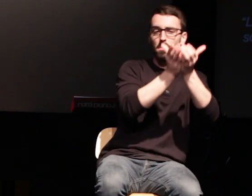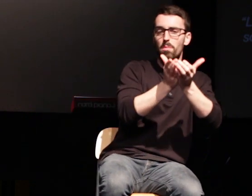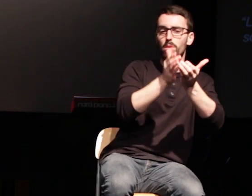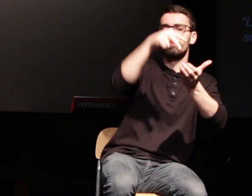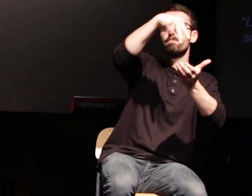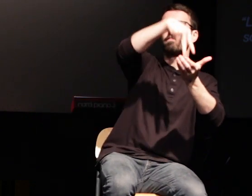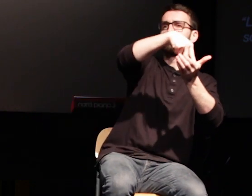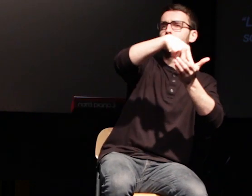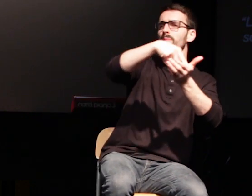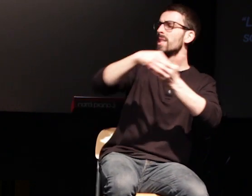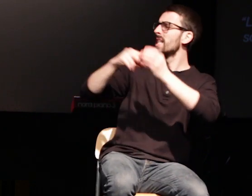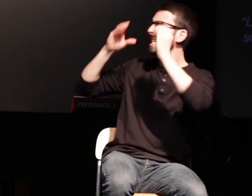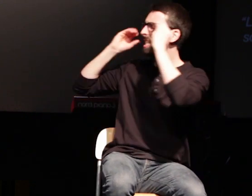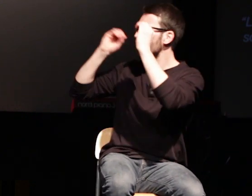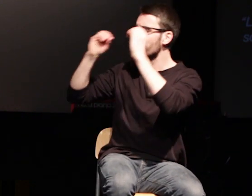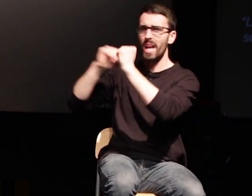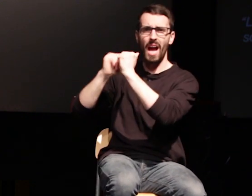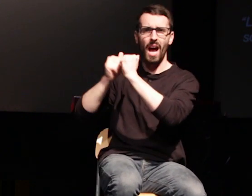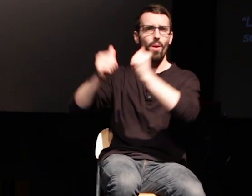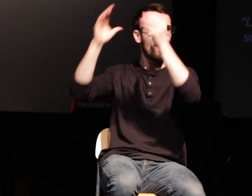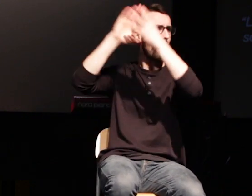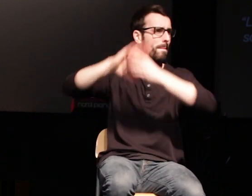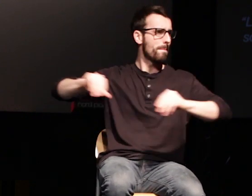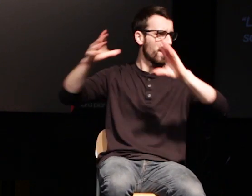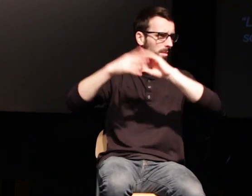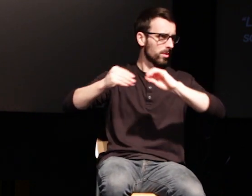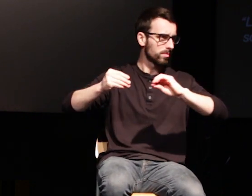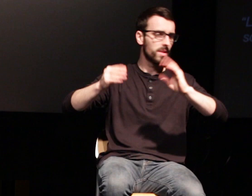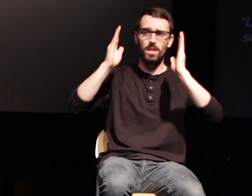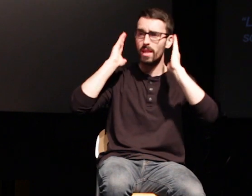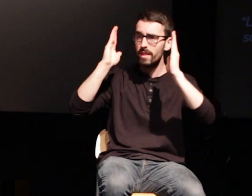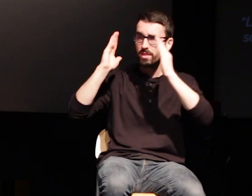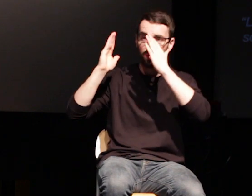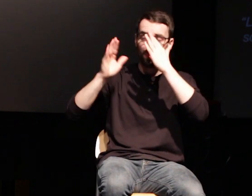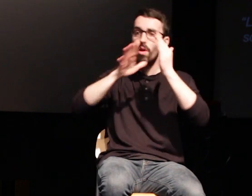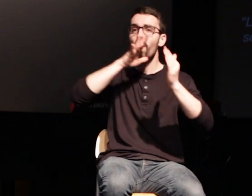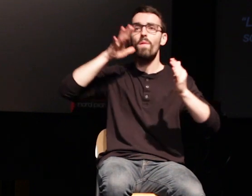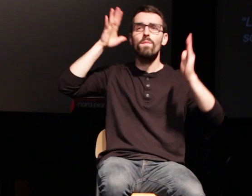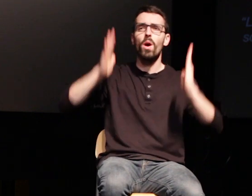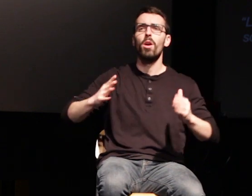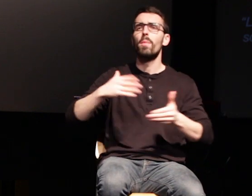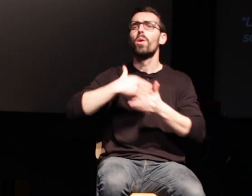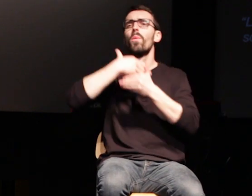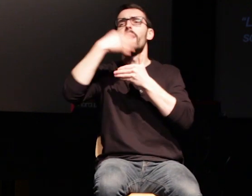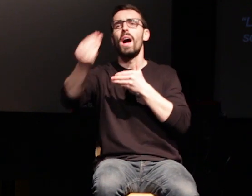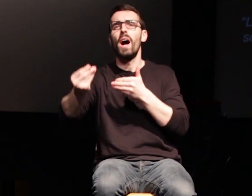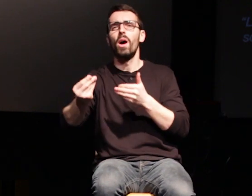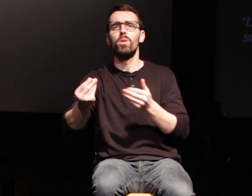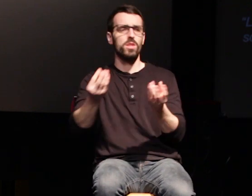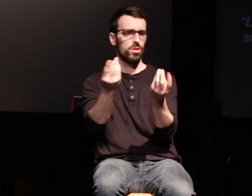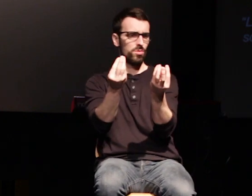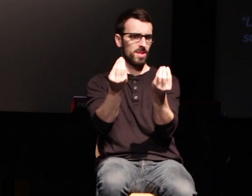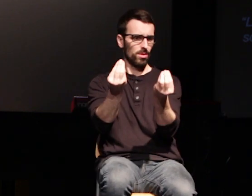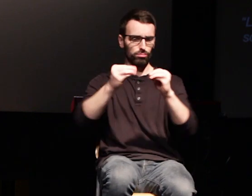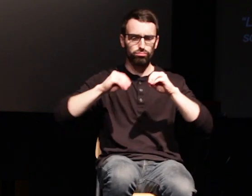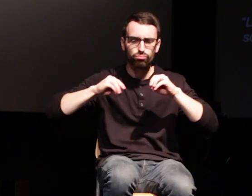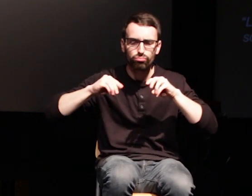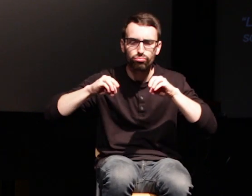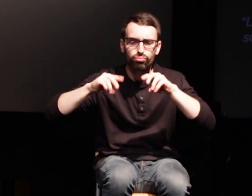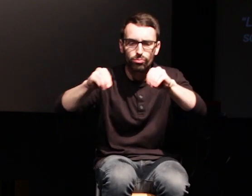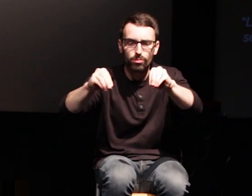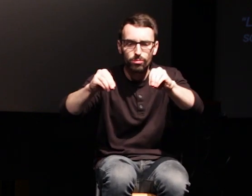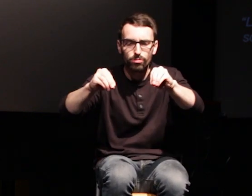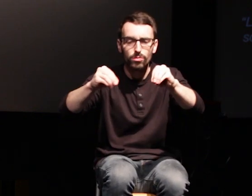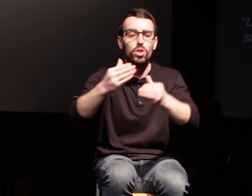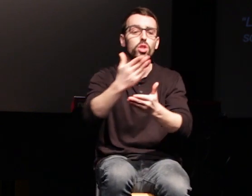teaching said, listen, a farmer went out to sow his seed. As he was scattering the seed, some fell along the path and